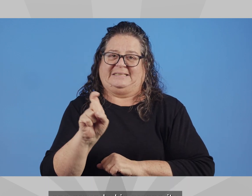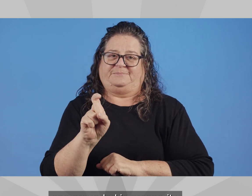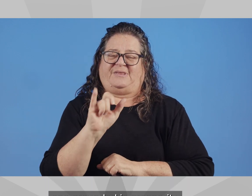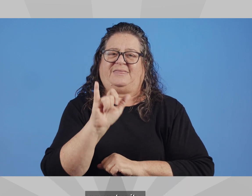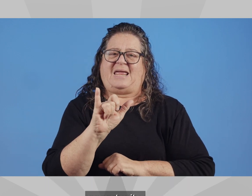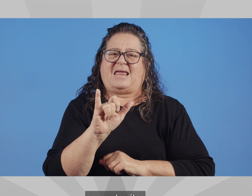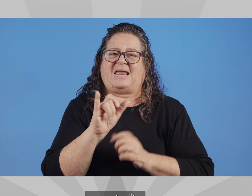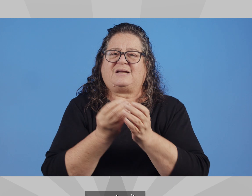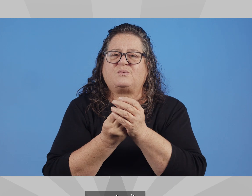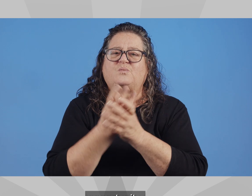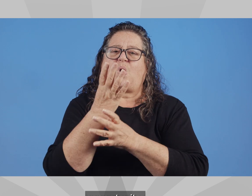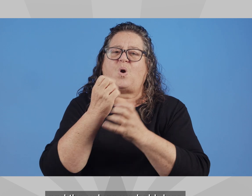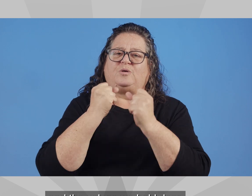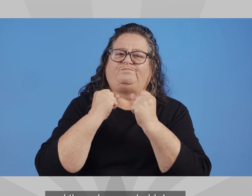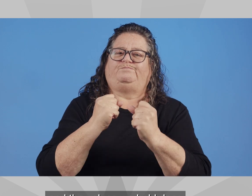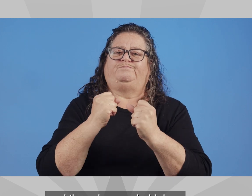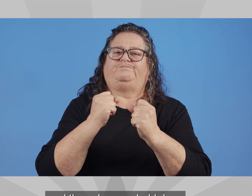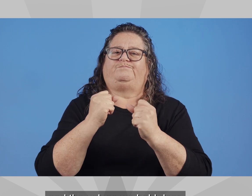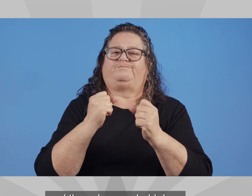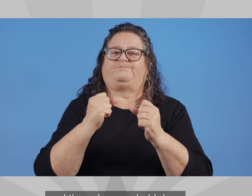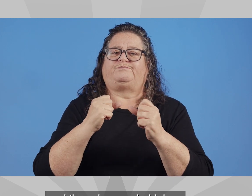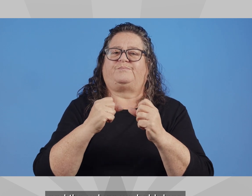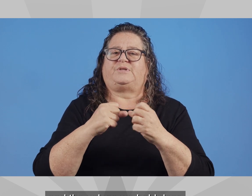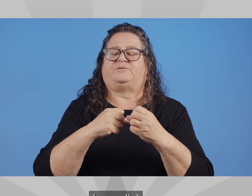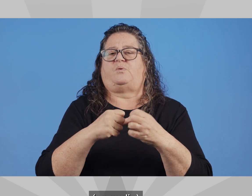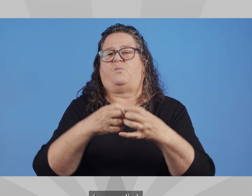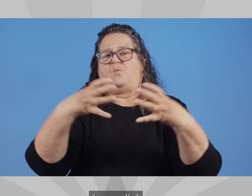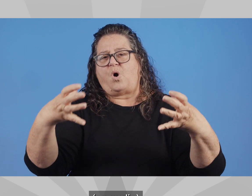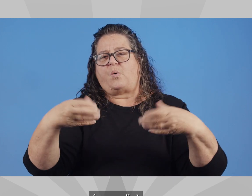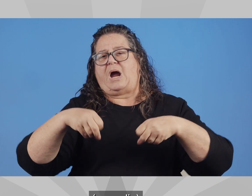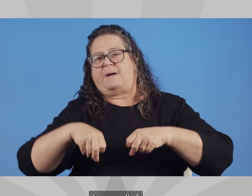prosperity, opportunity, and the values we hold dear.